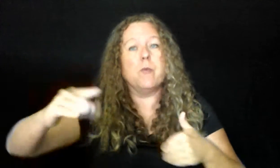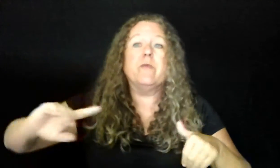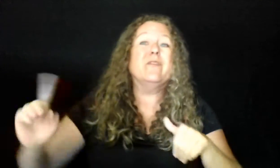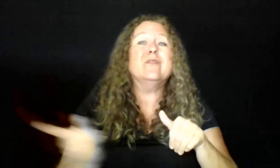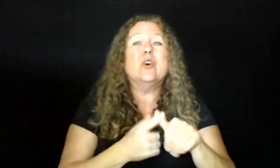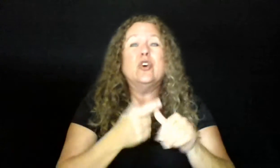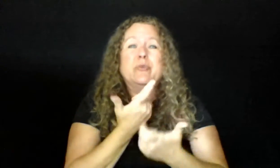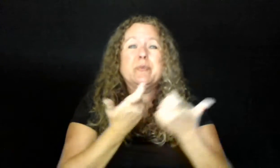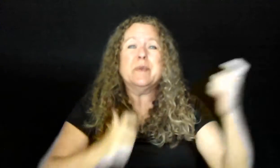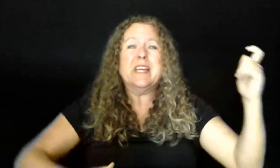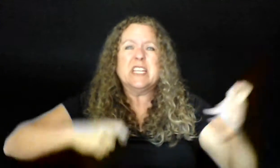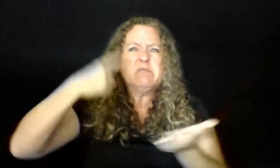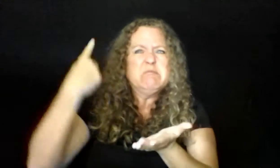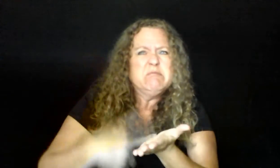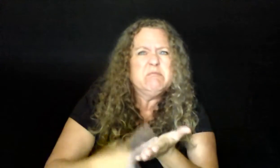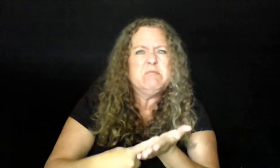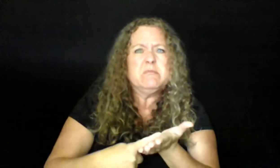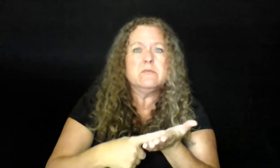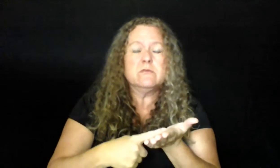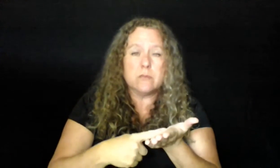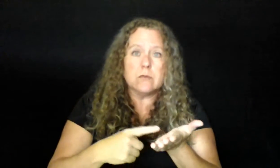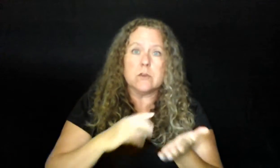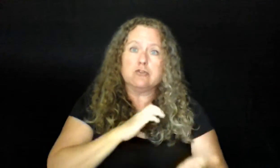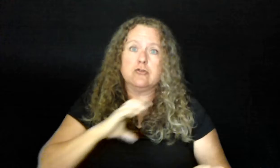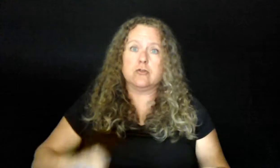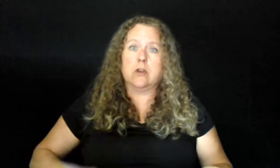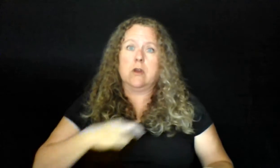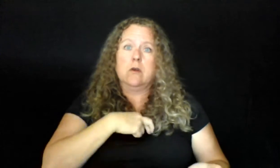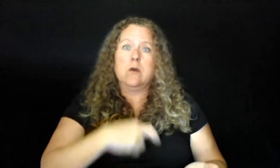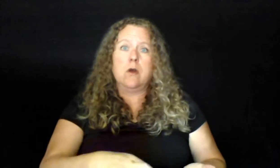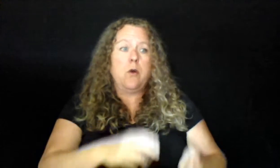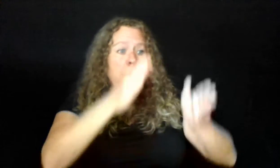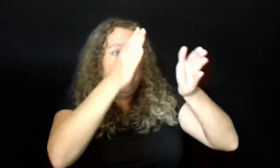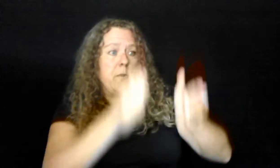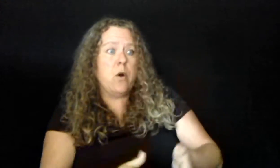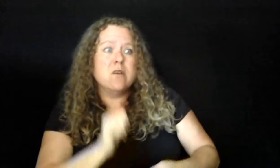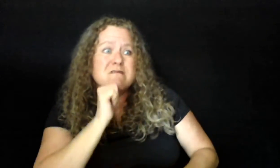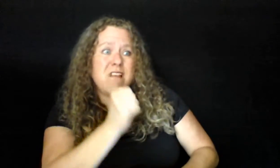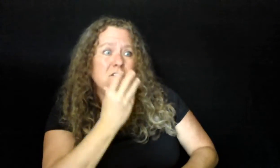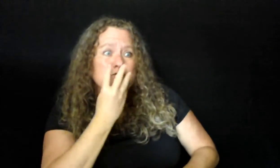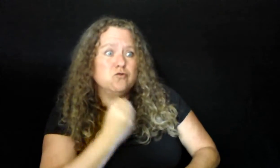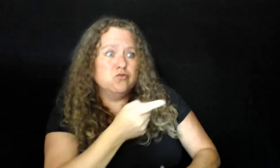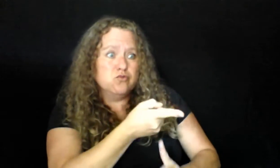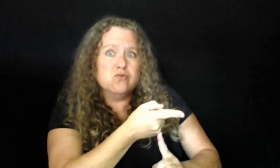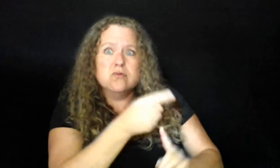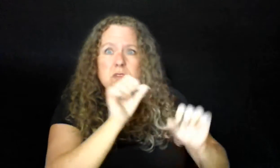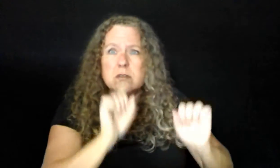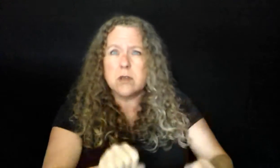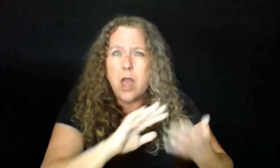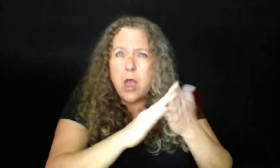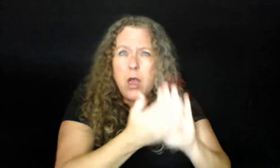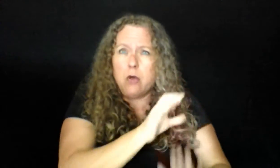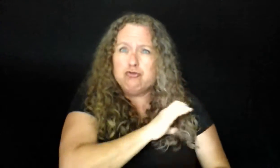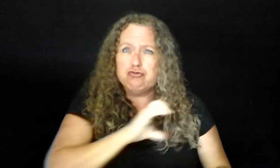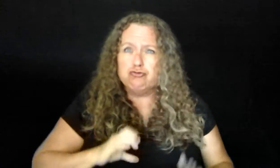whether or not a non-Jewish person could become a Christian. And so many, many, many of these Greek-speaking Gentiles